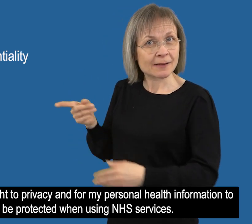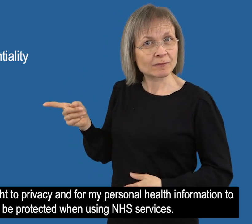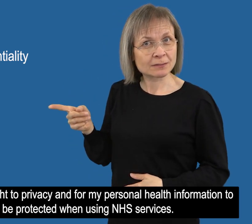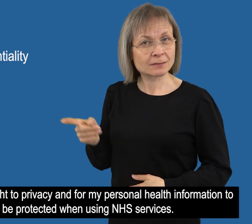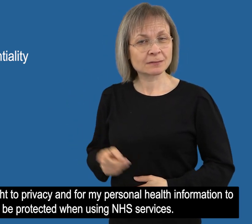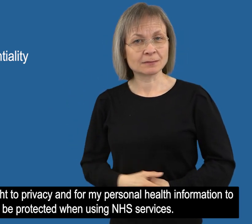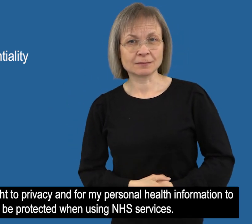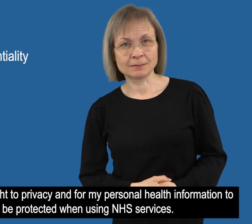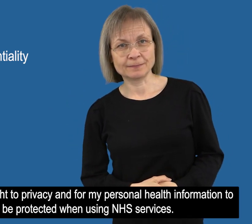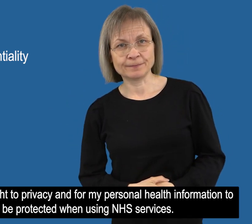services.